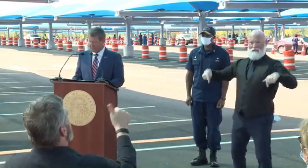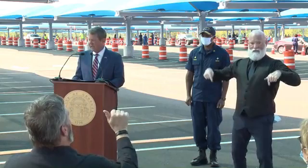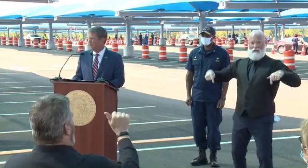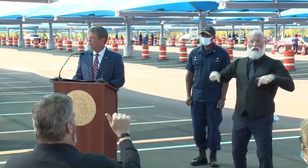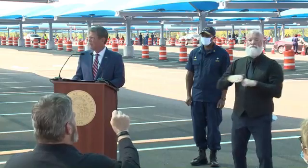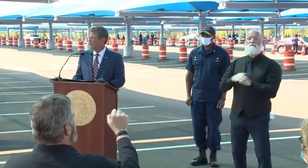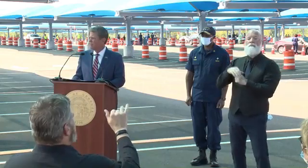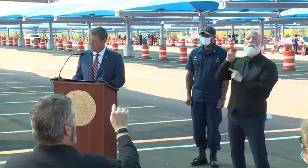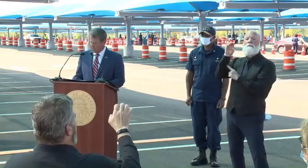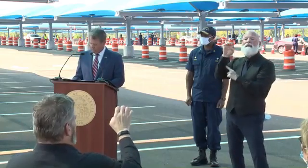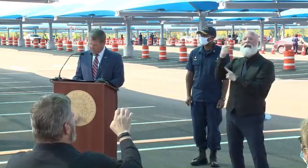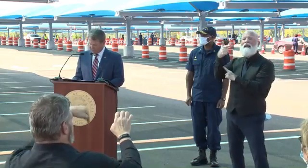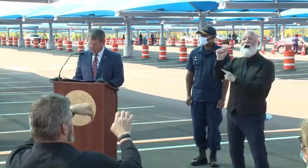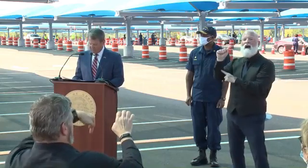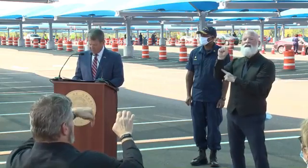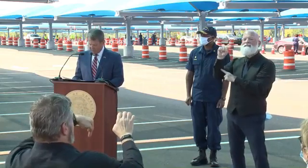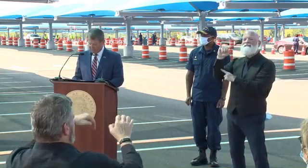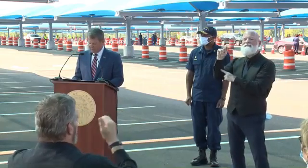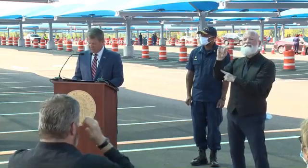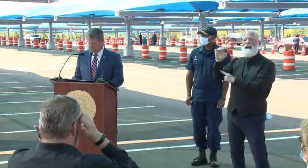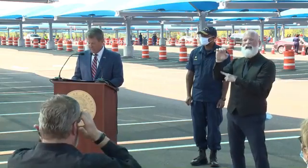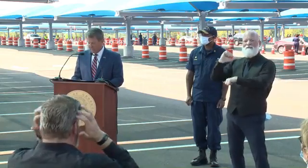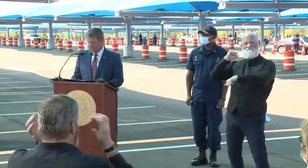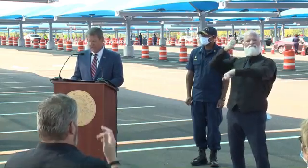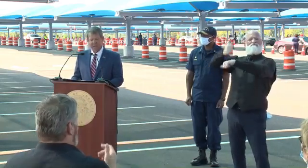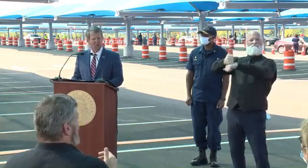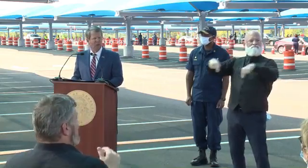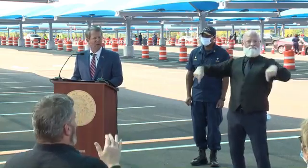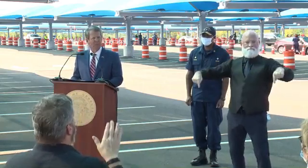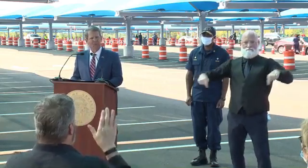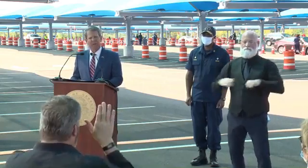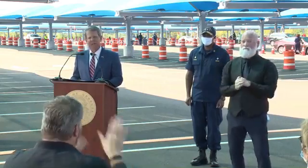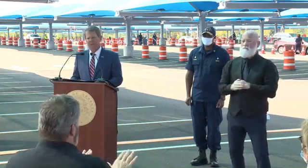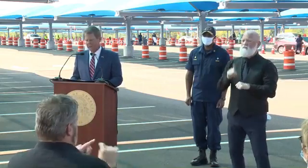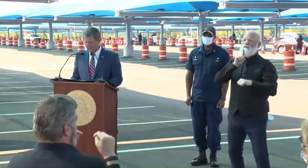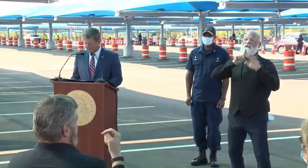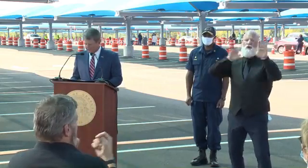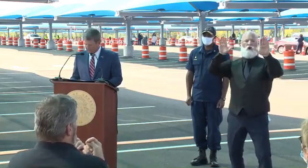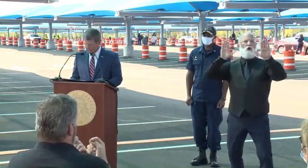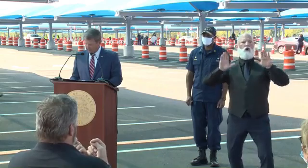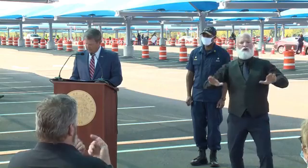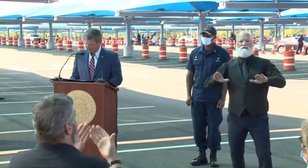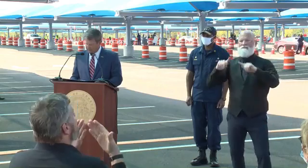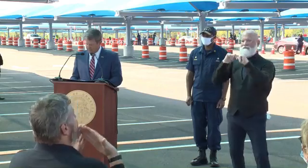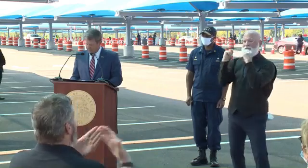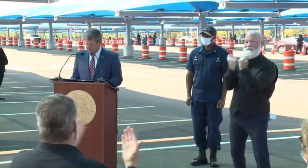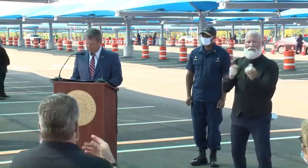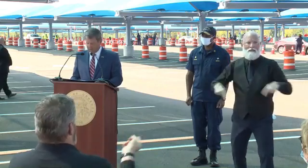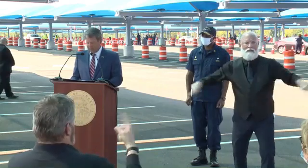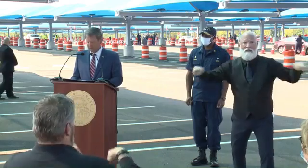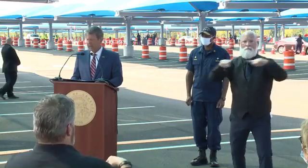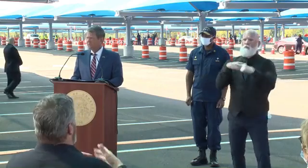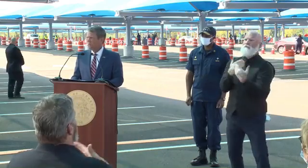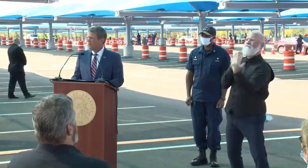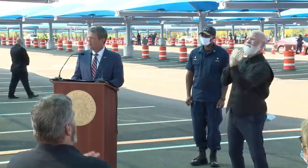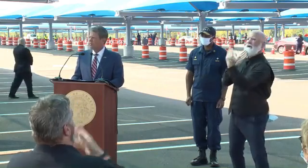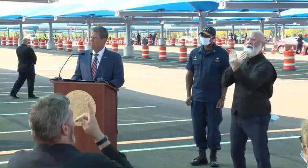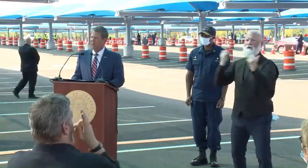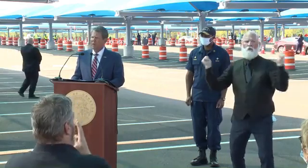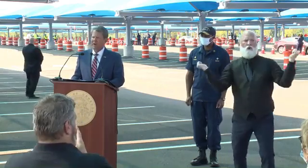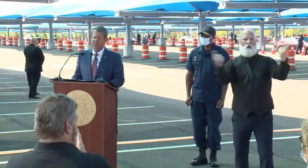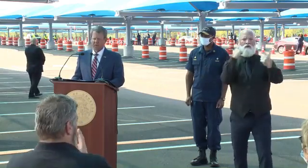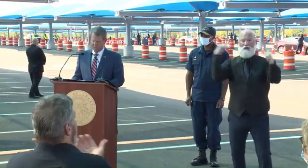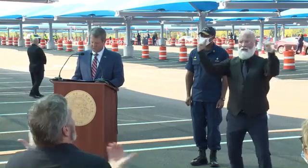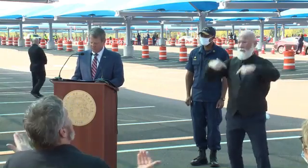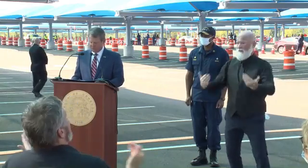are blessed to have some of the best in the business. Thank you all for being here today, and it's my honor again to